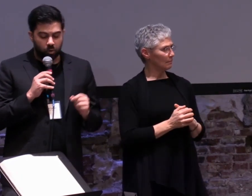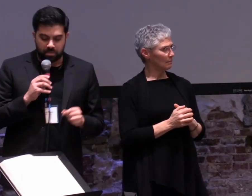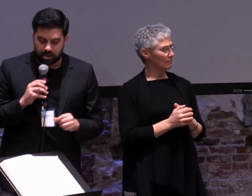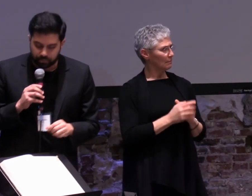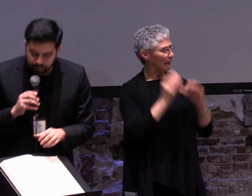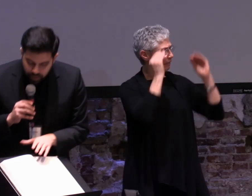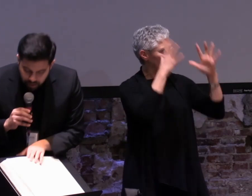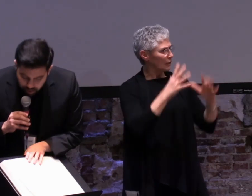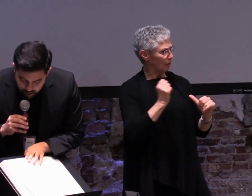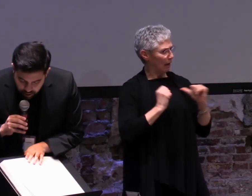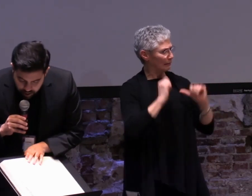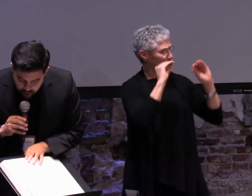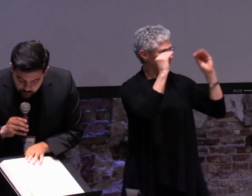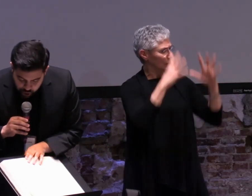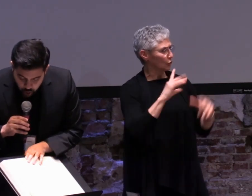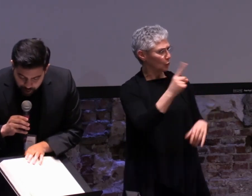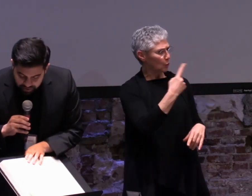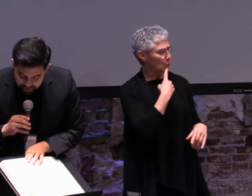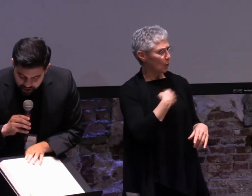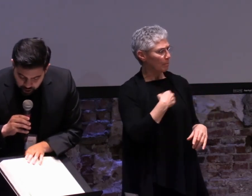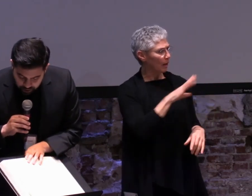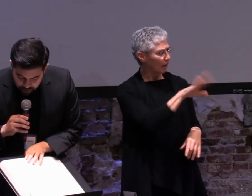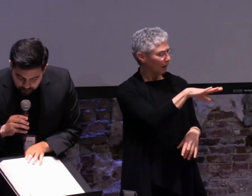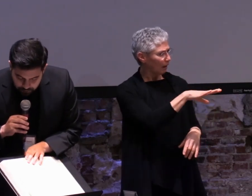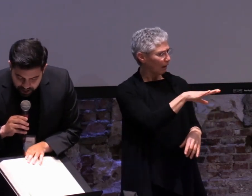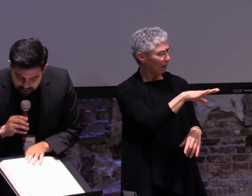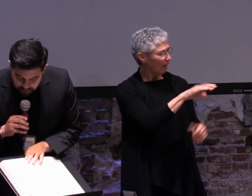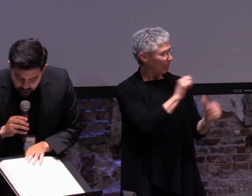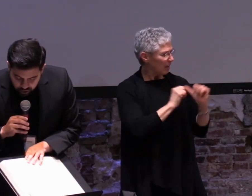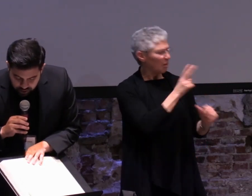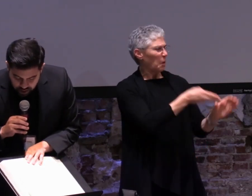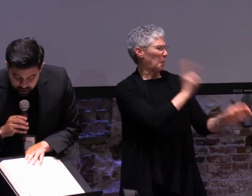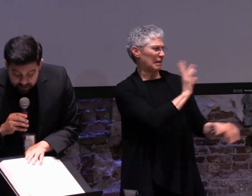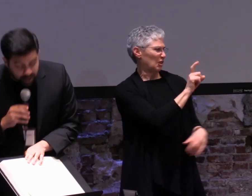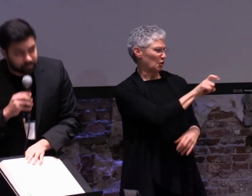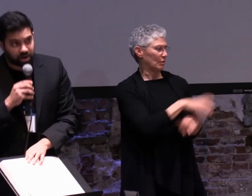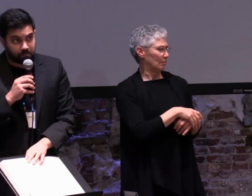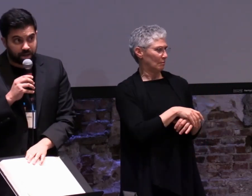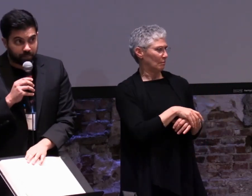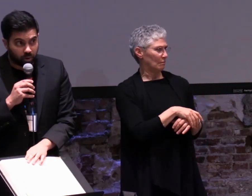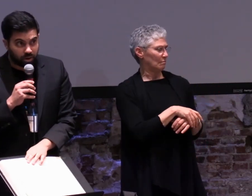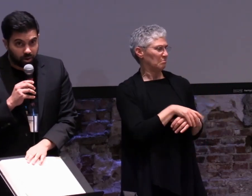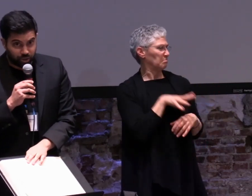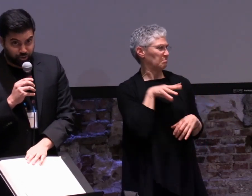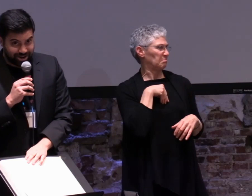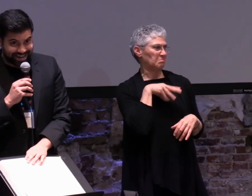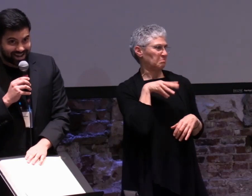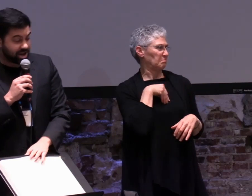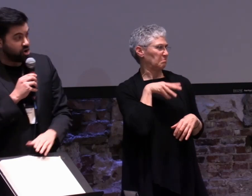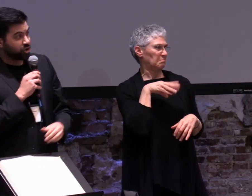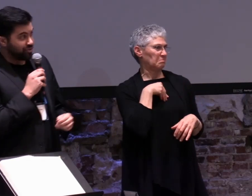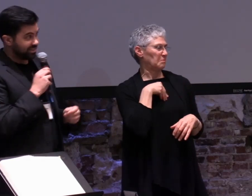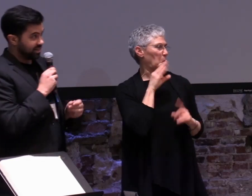me, you should quit theater because theater is not accepting of people with unique characteristics.